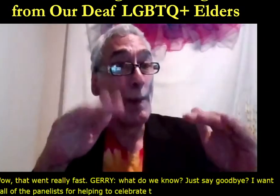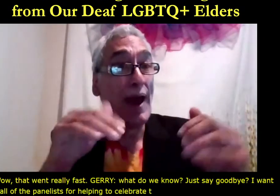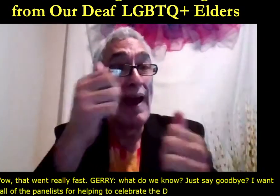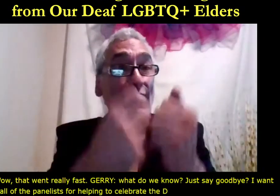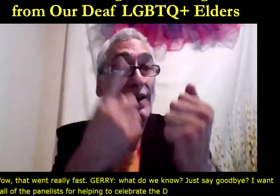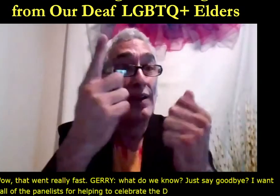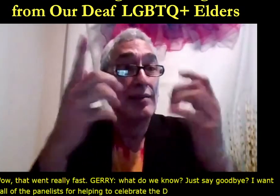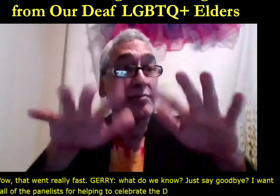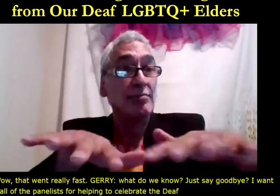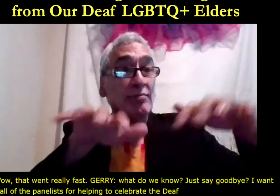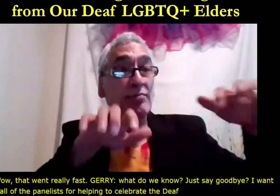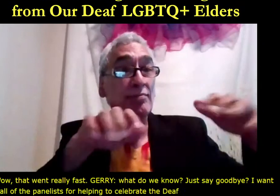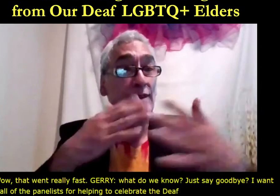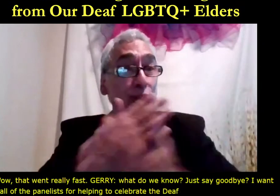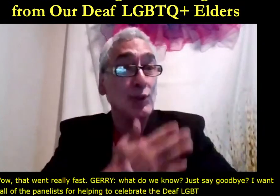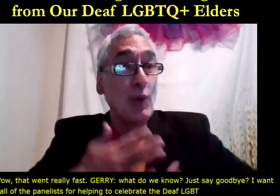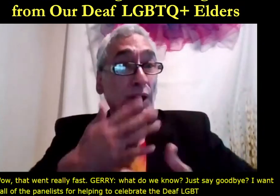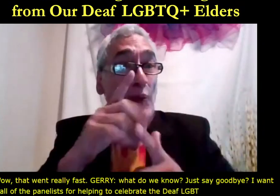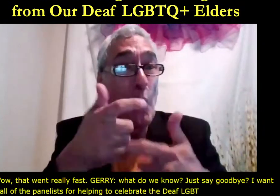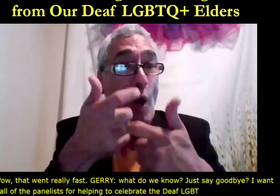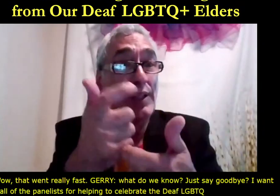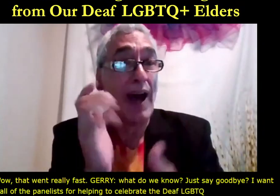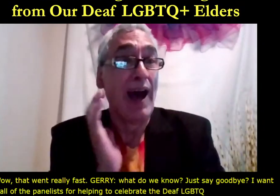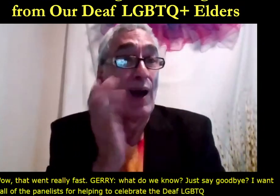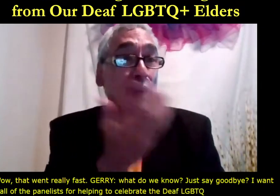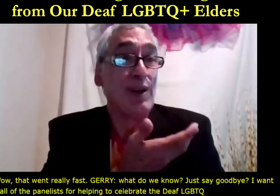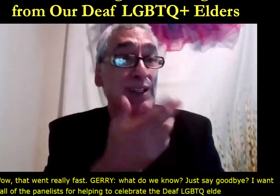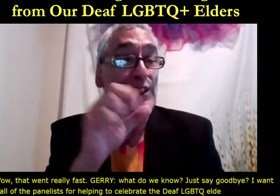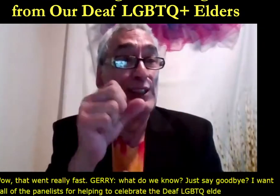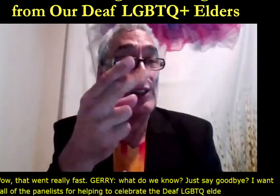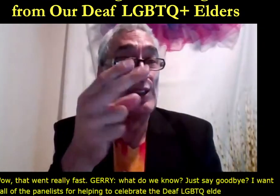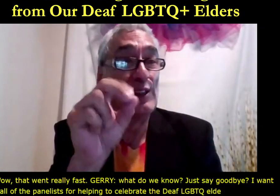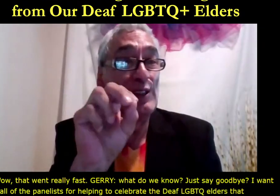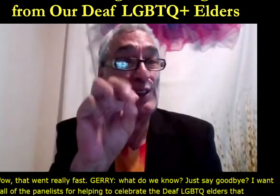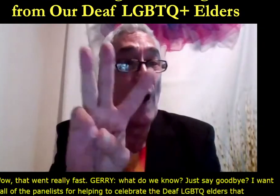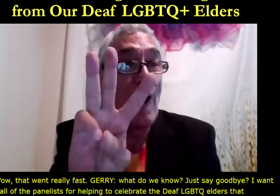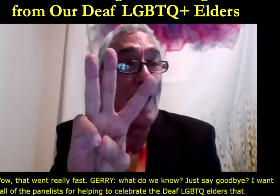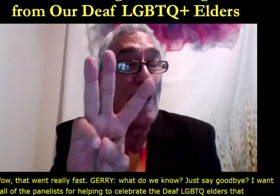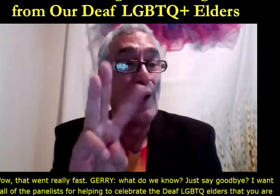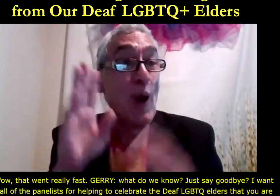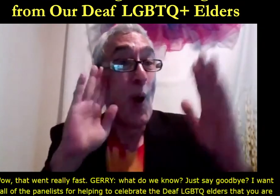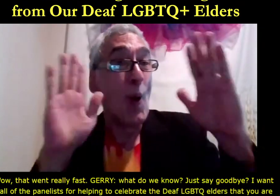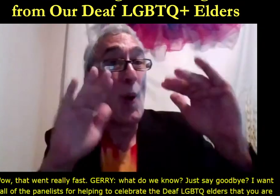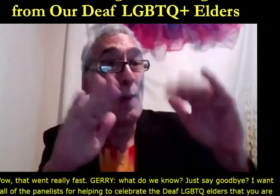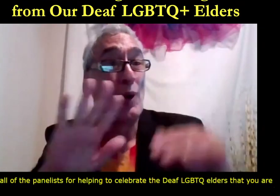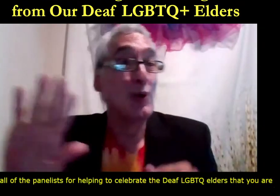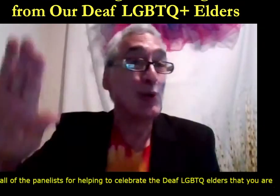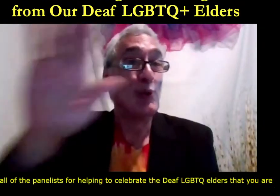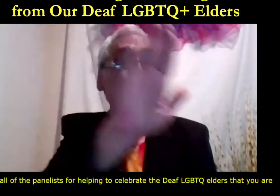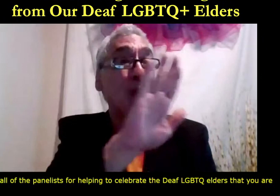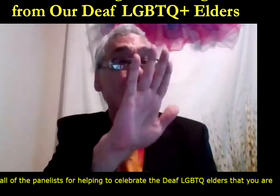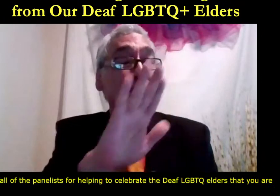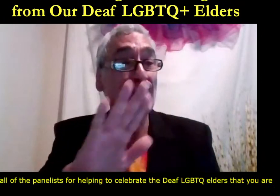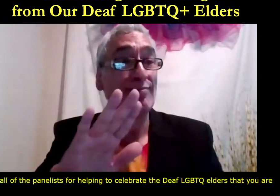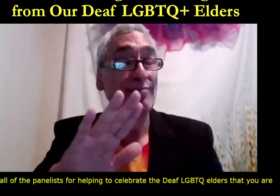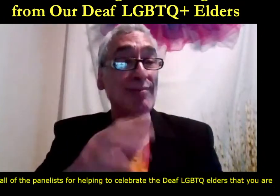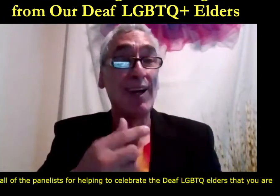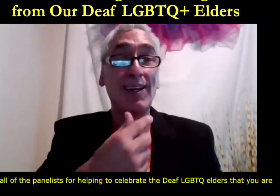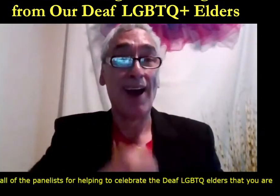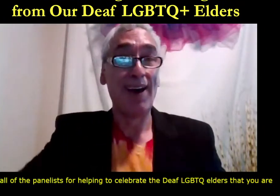to show the next generation. I'm sure that each of our audience members has enjoyed the show, and we